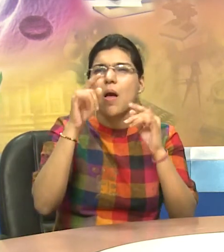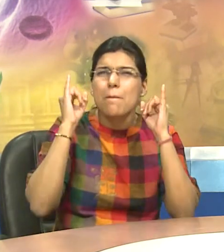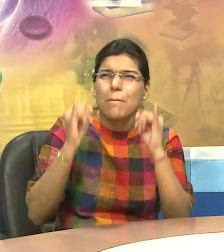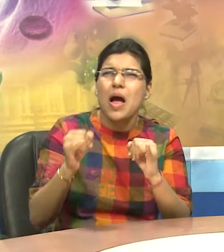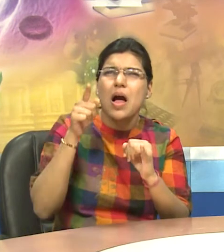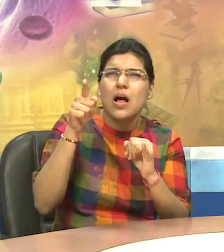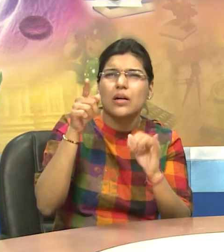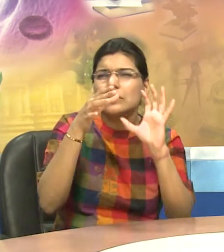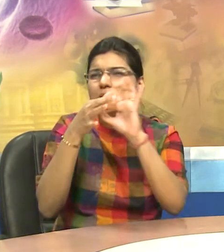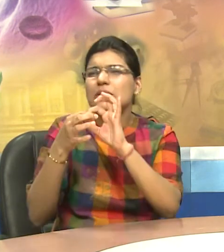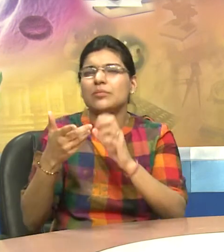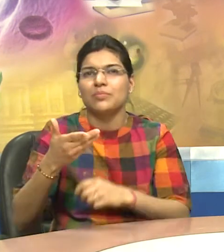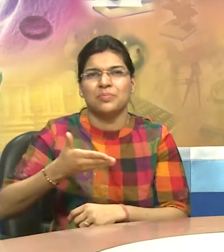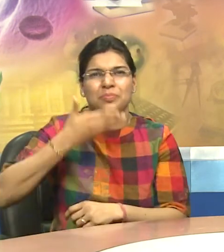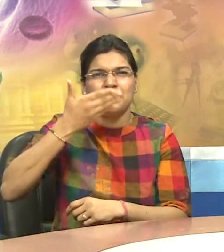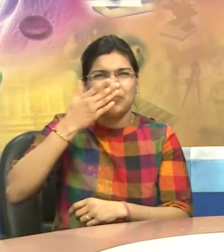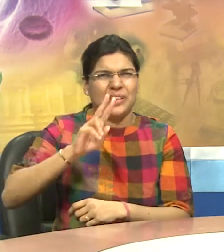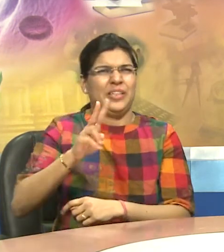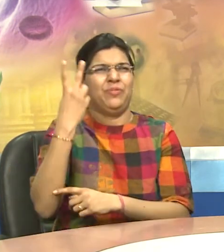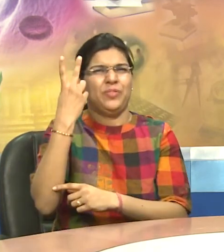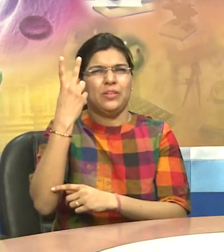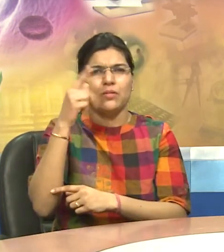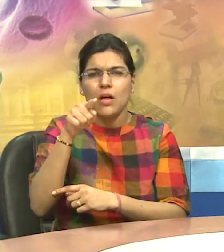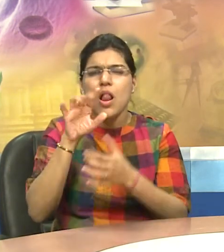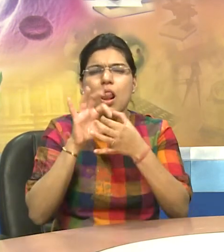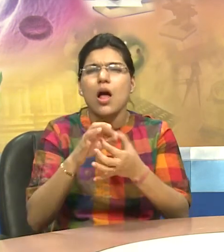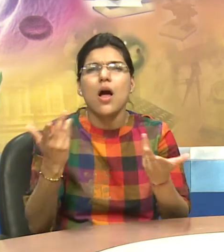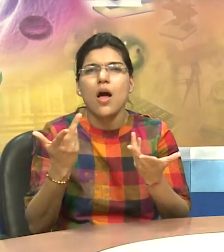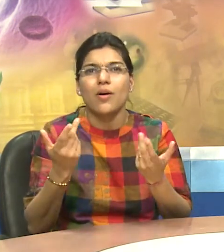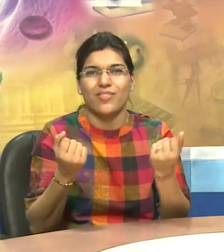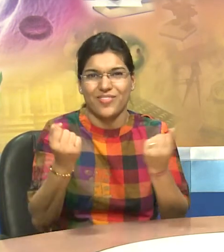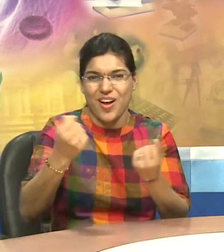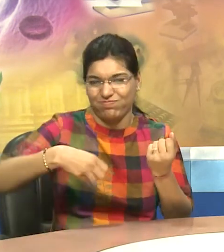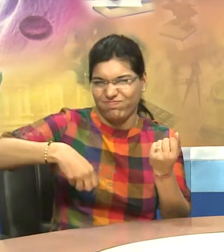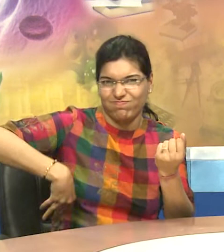air is bad. By how? Through smell,